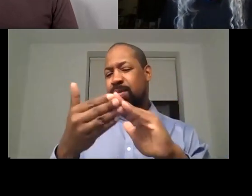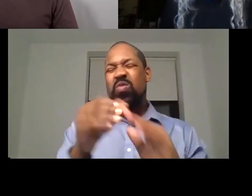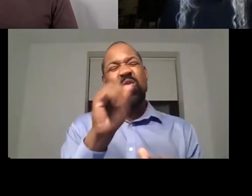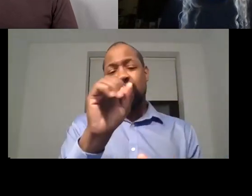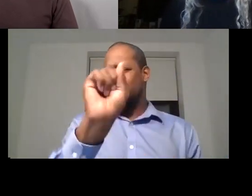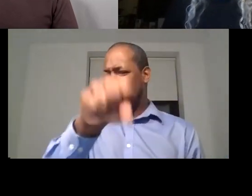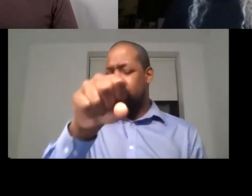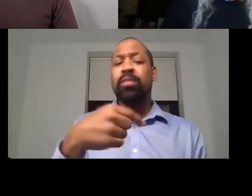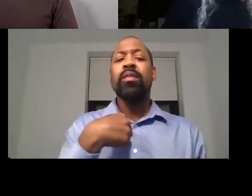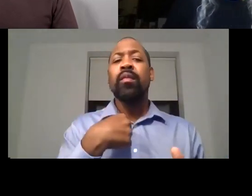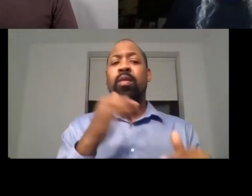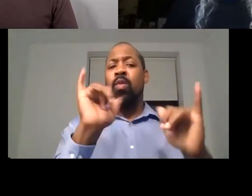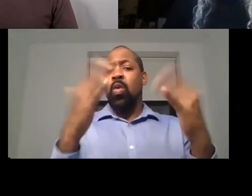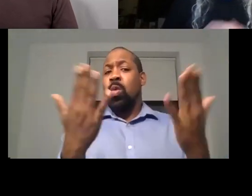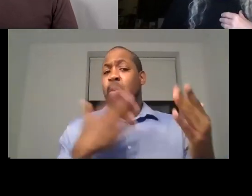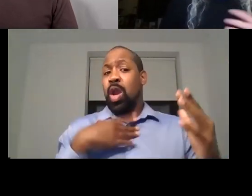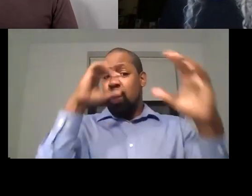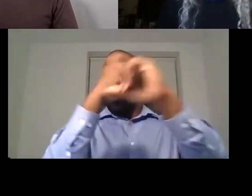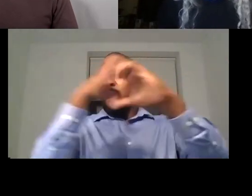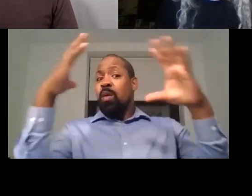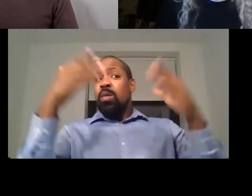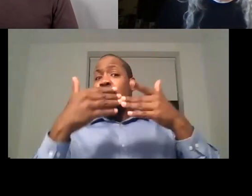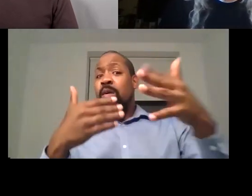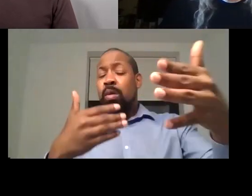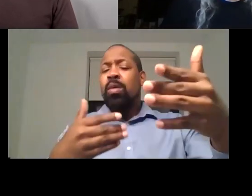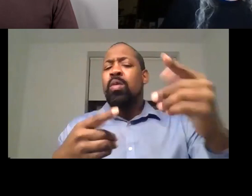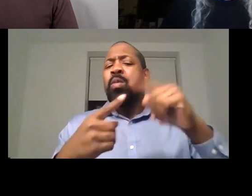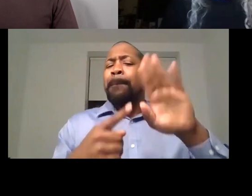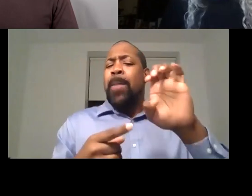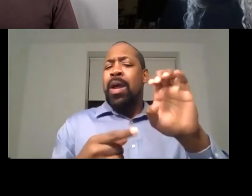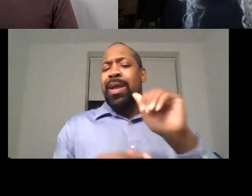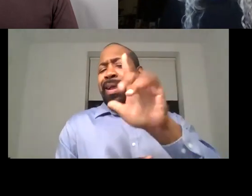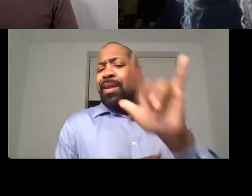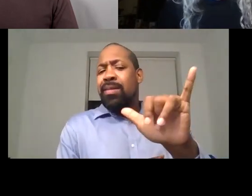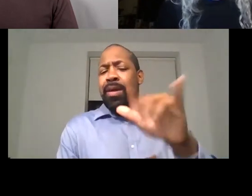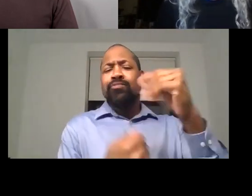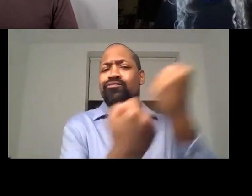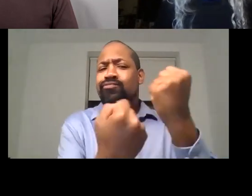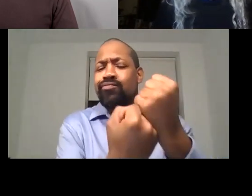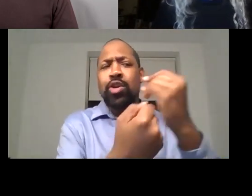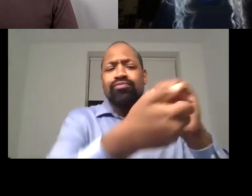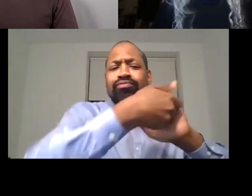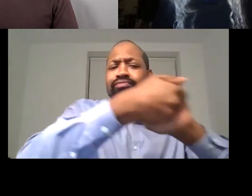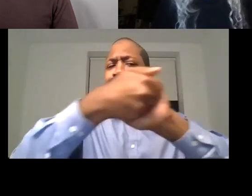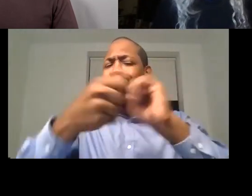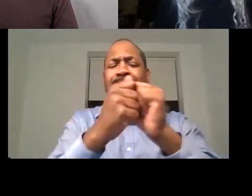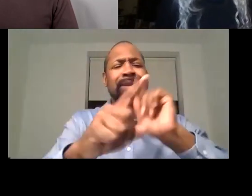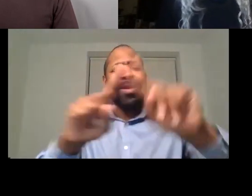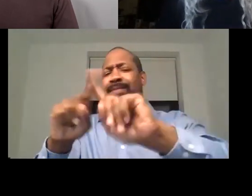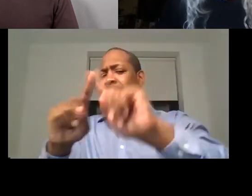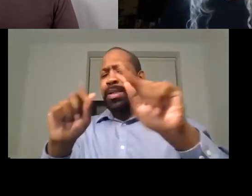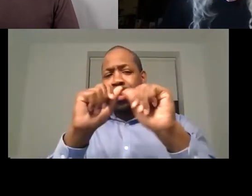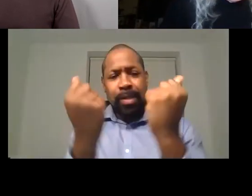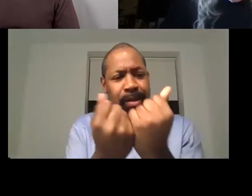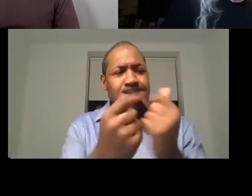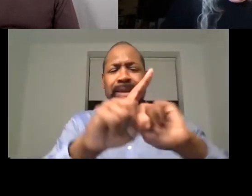easier. There'll be mutual benefit and also benefit for the deaf community at large. And I think when my vision is that by